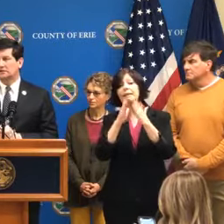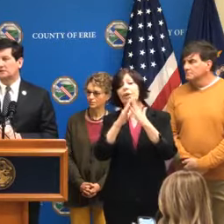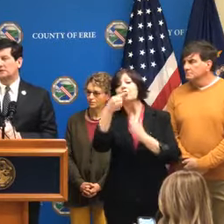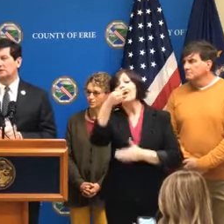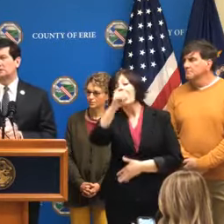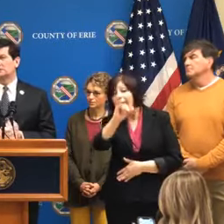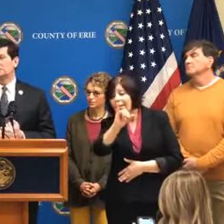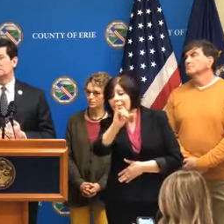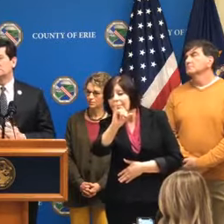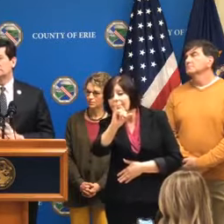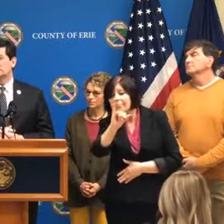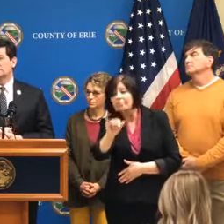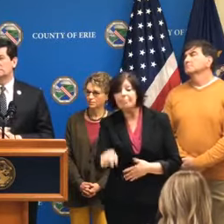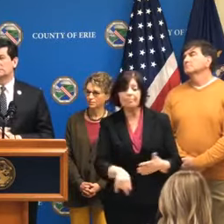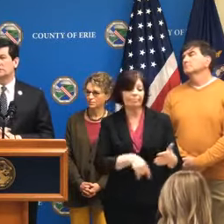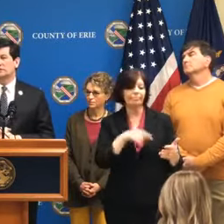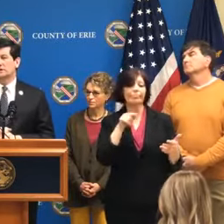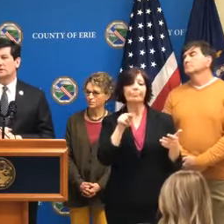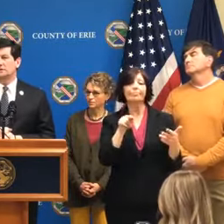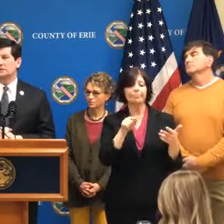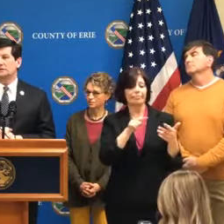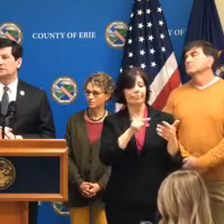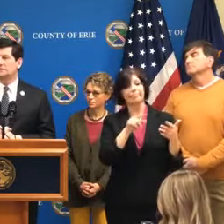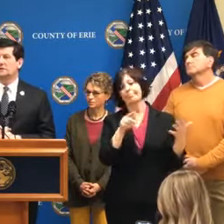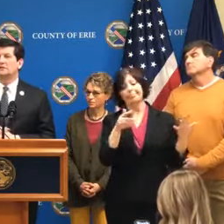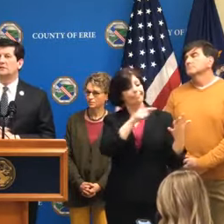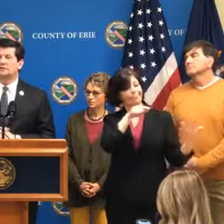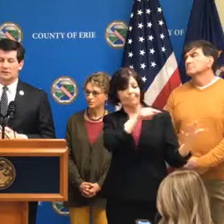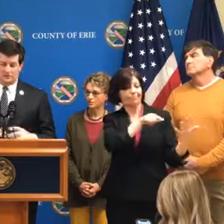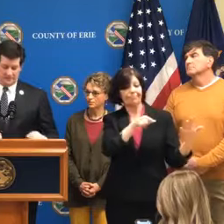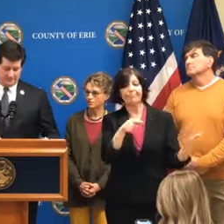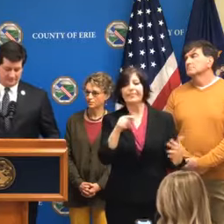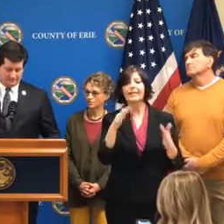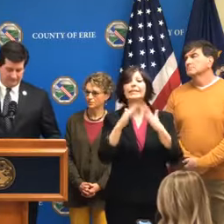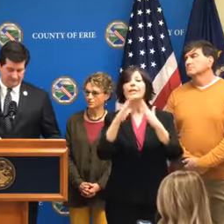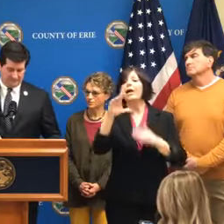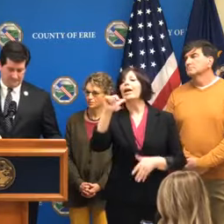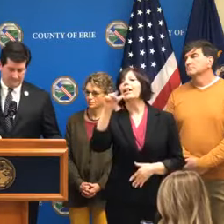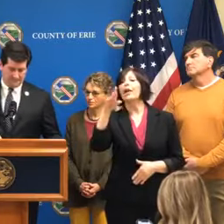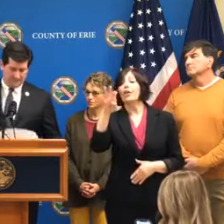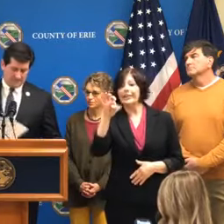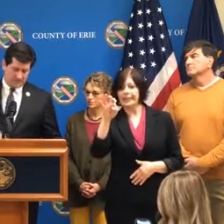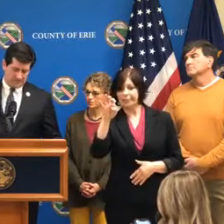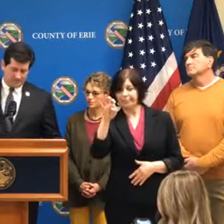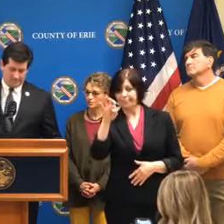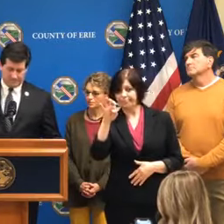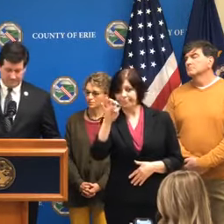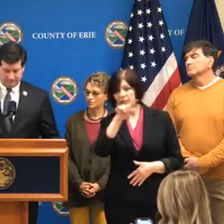Island. And there's an individual who has COVID-19 in the town of Clarence.